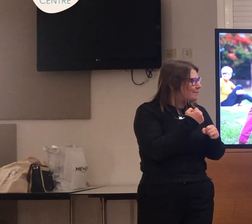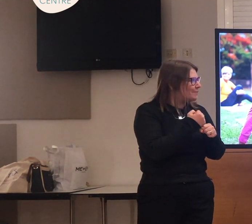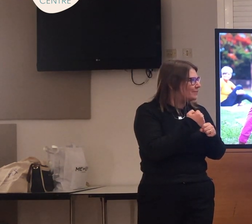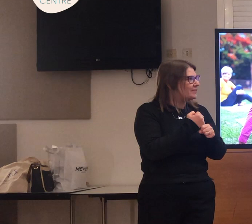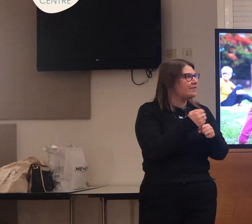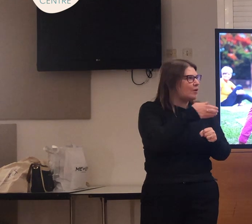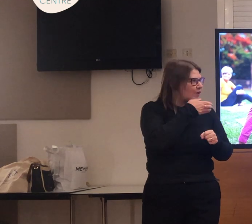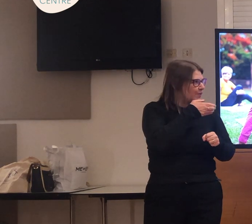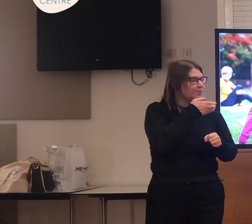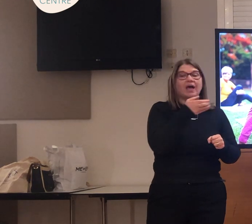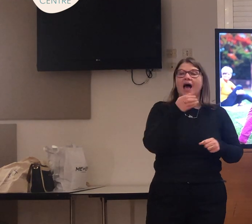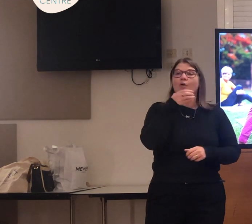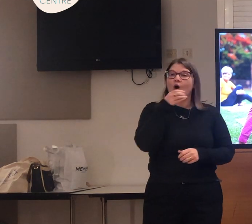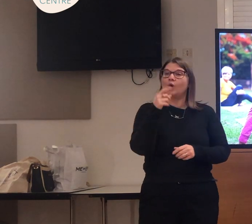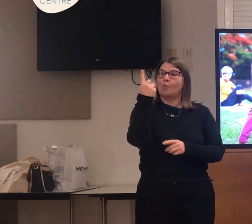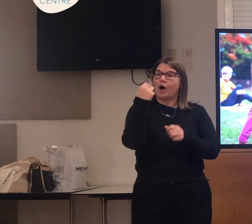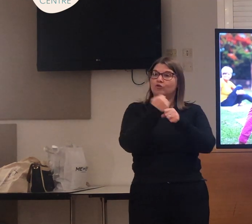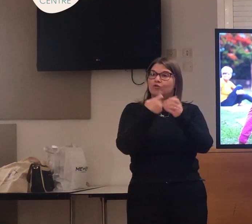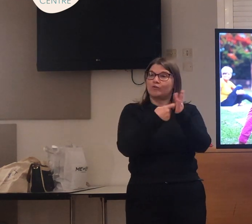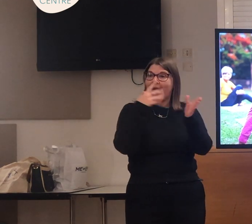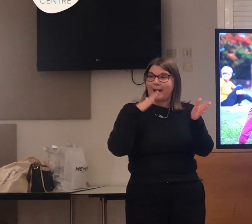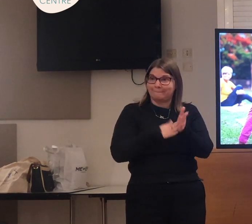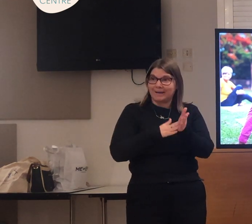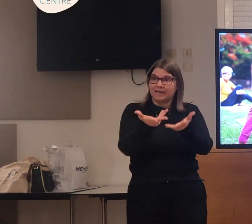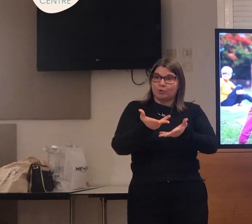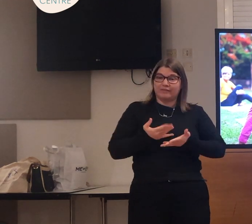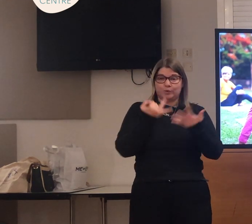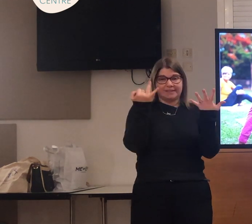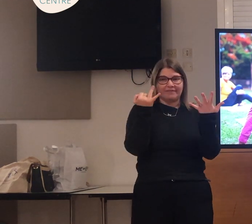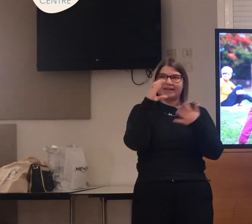every gram of alcohol is 7 calories.